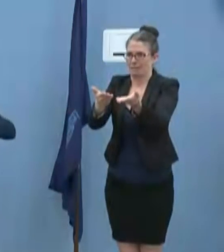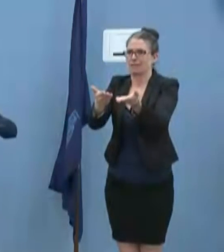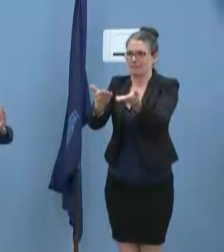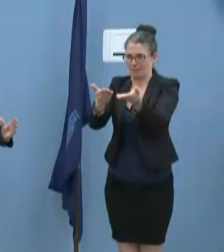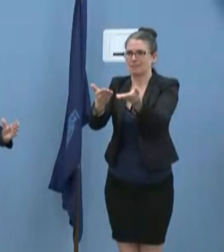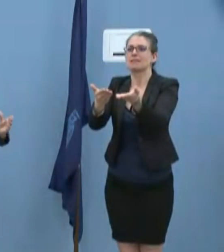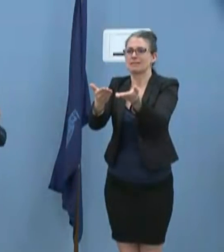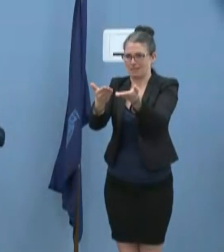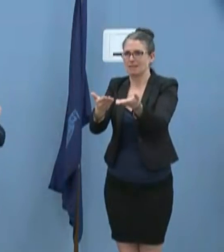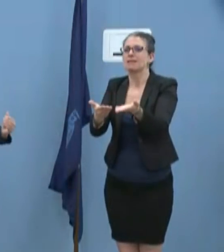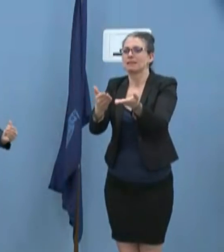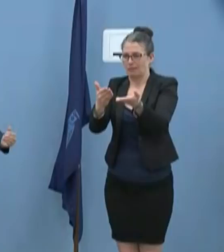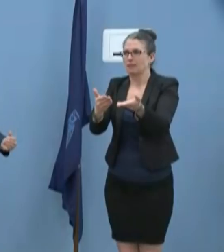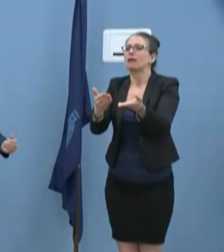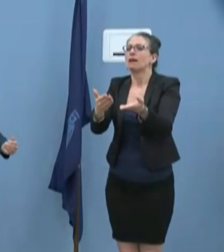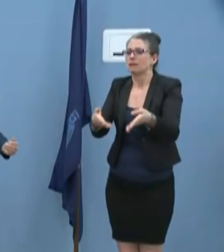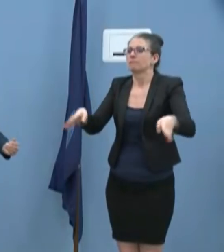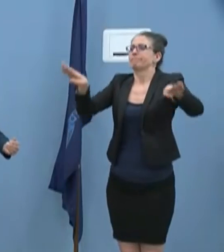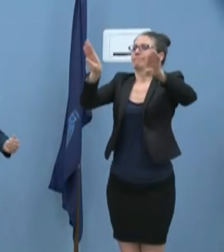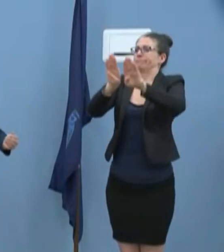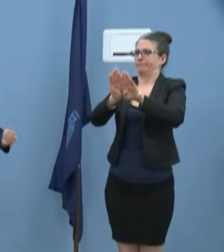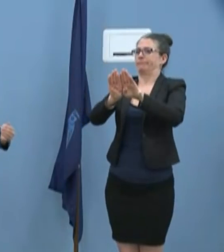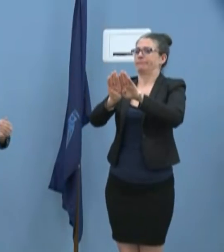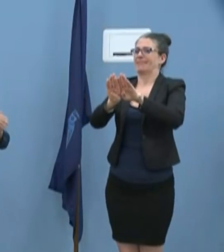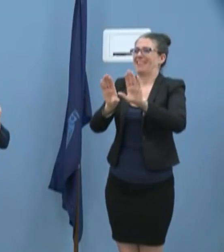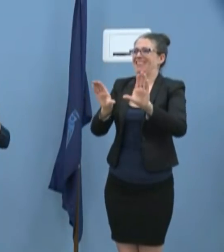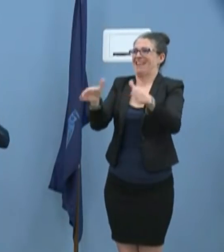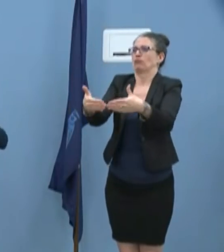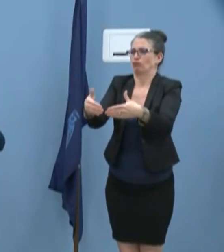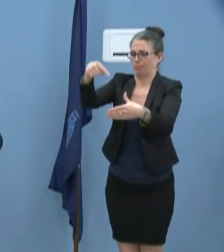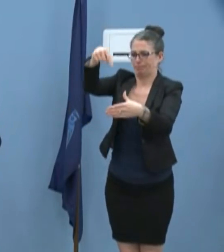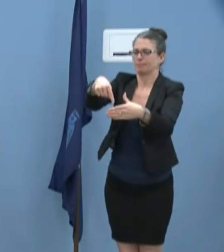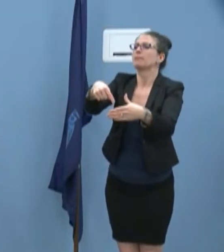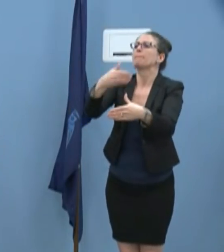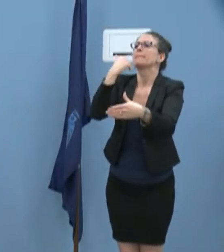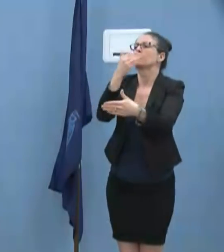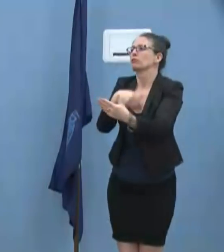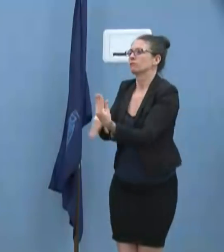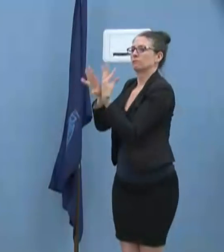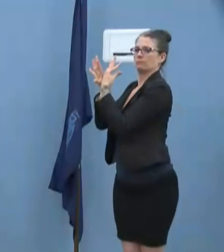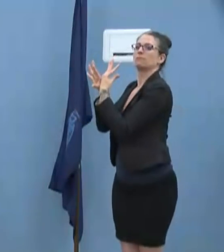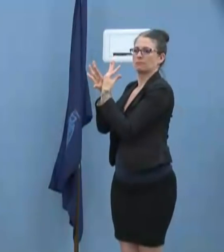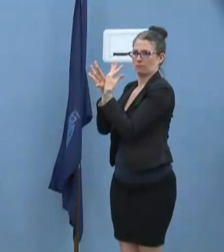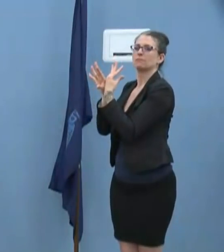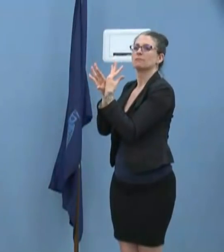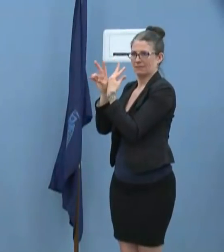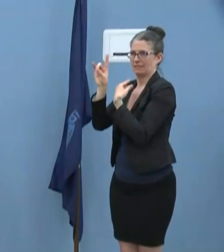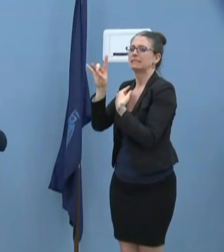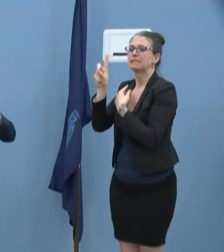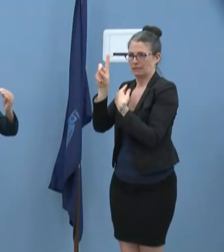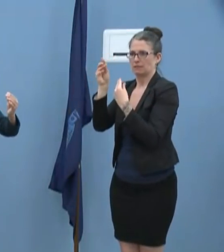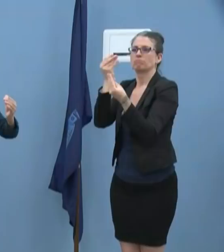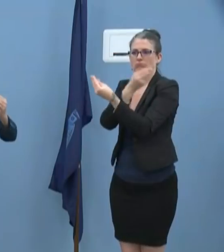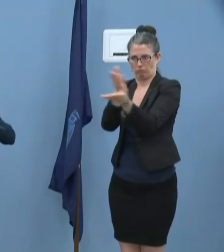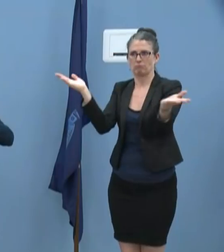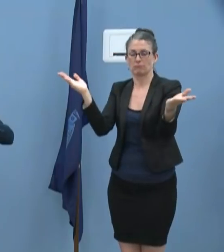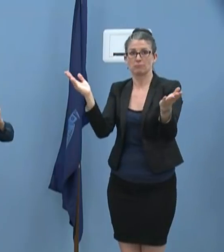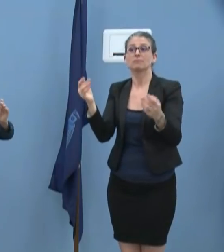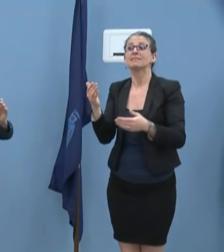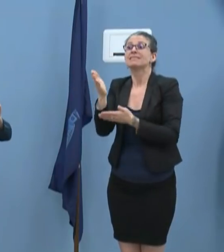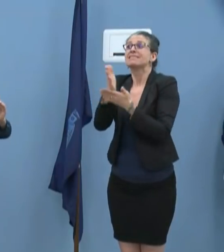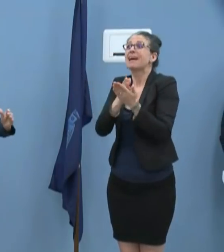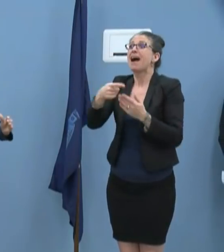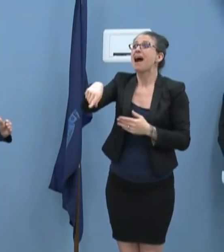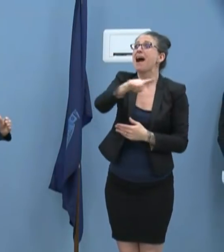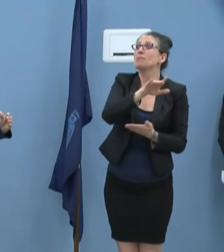Schools in some districts are able to stay open. The facility can stay open. Schools in some districts have lunch programs that they're